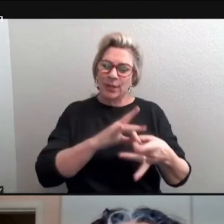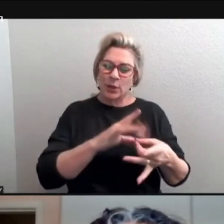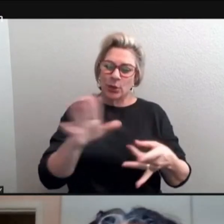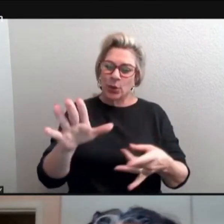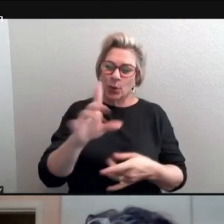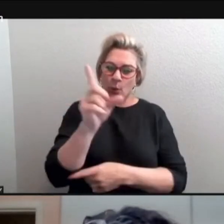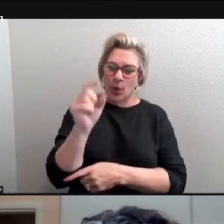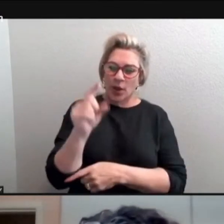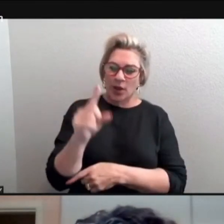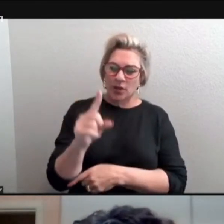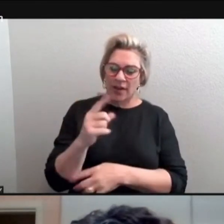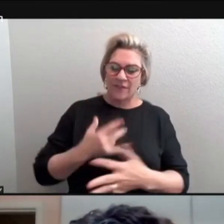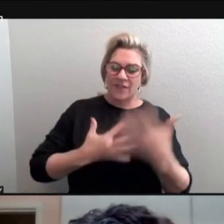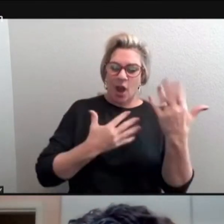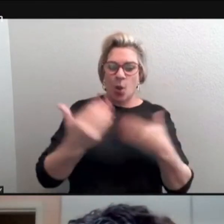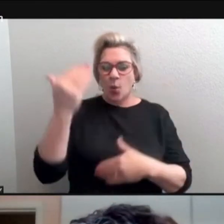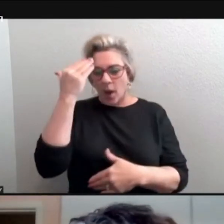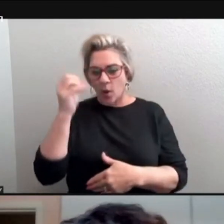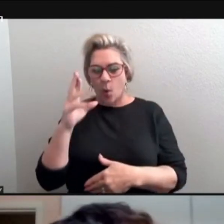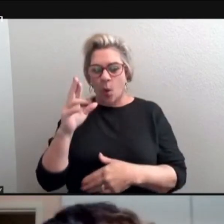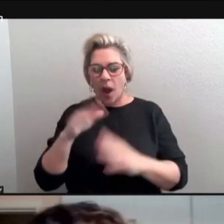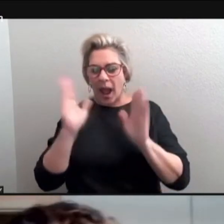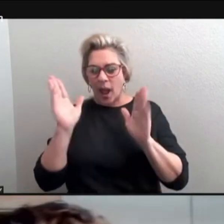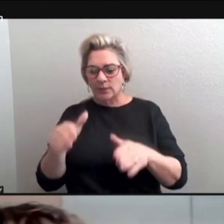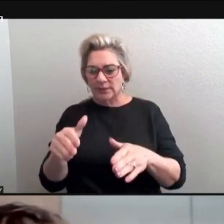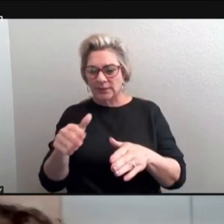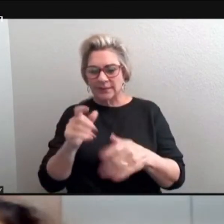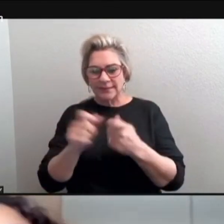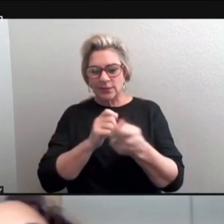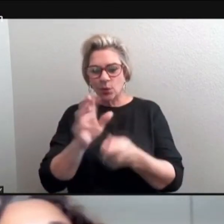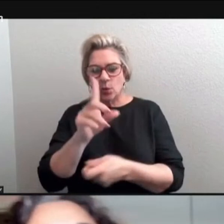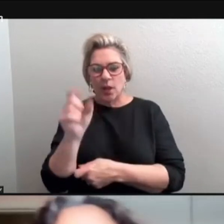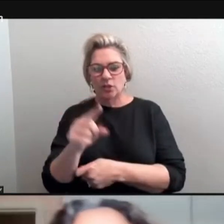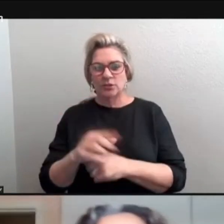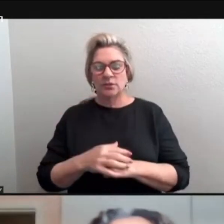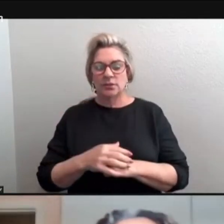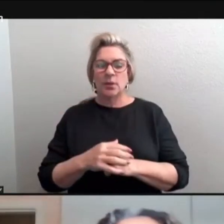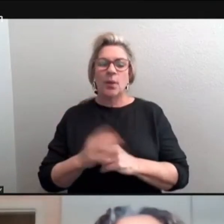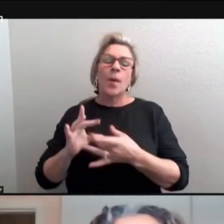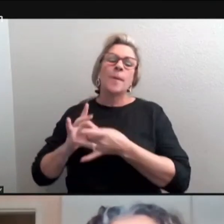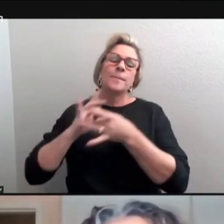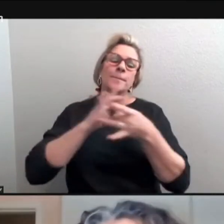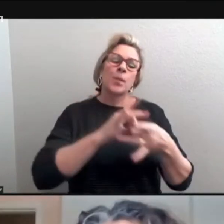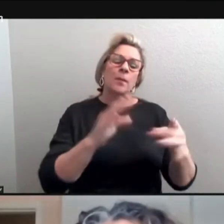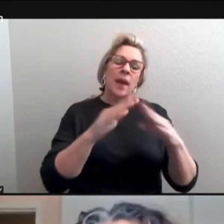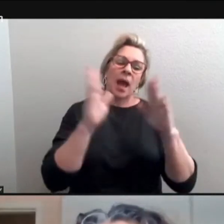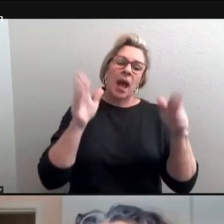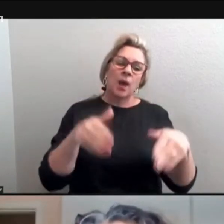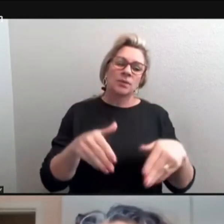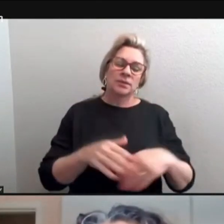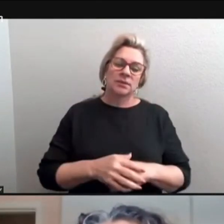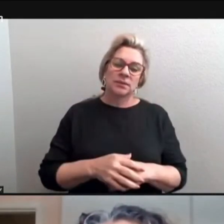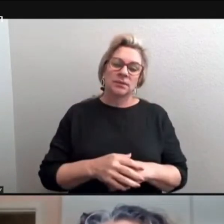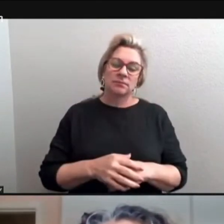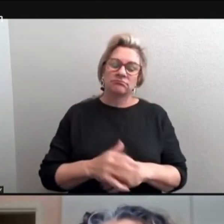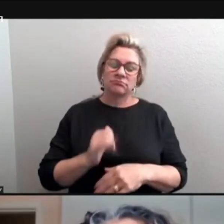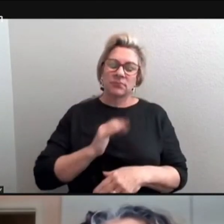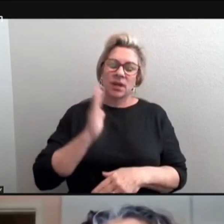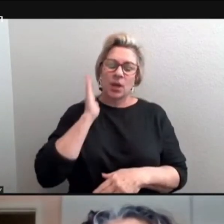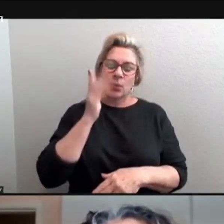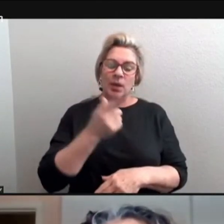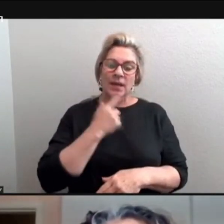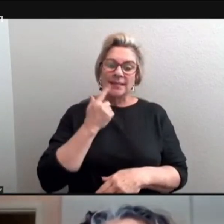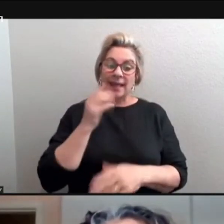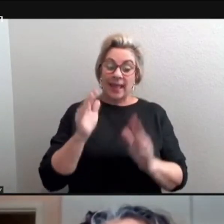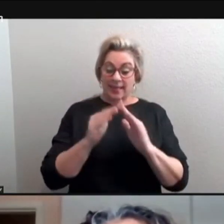fire awareness or more just about housing? It's more about housing. Yeah. So I would say the hope on